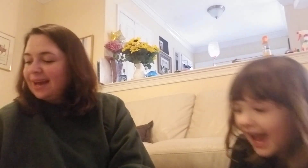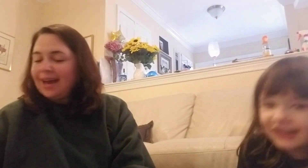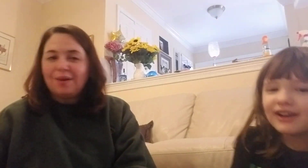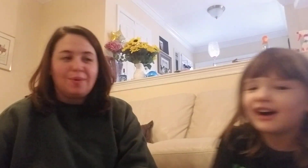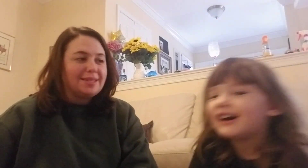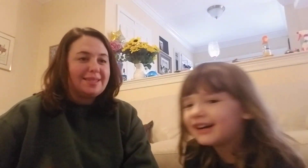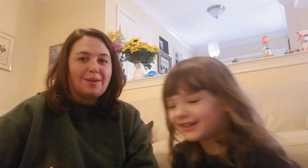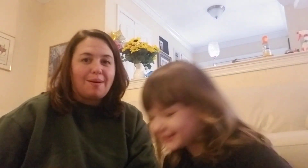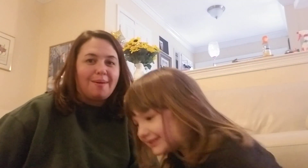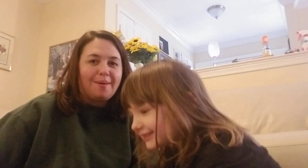And what's